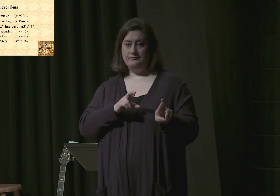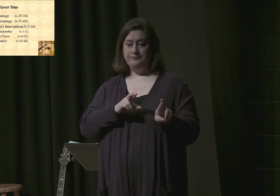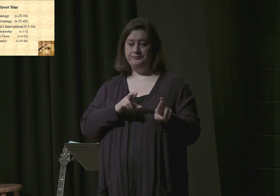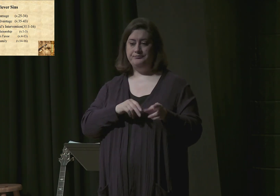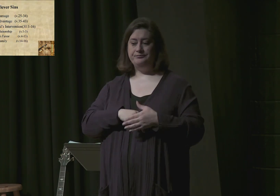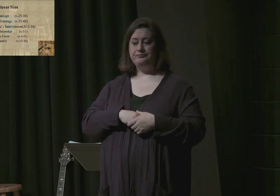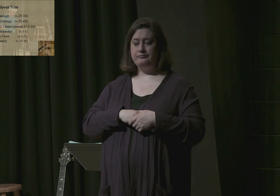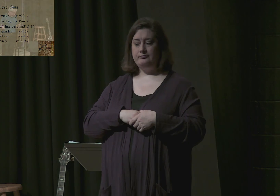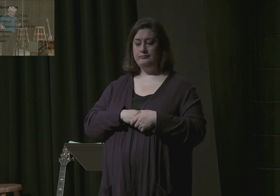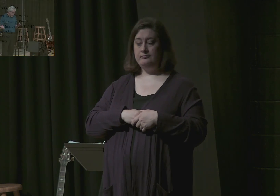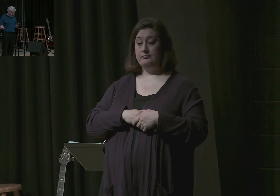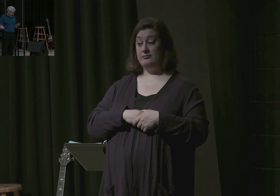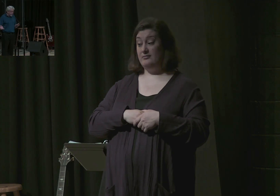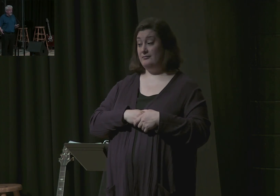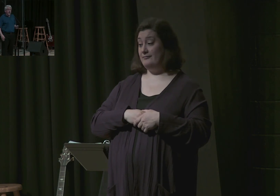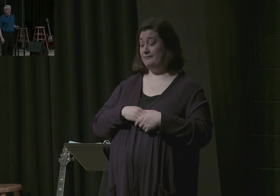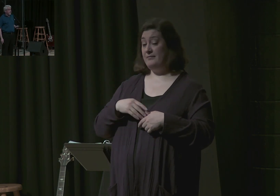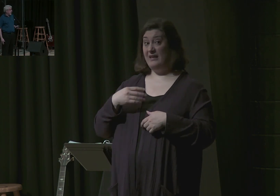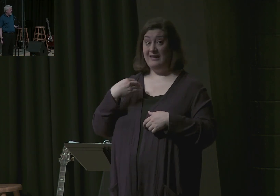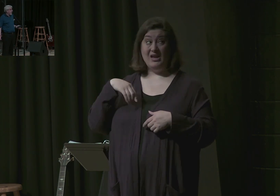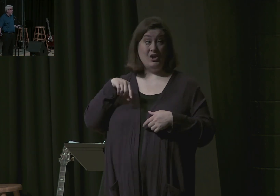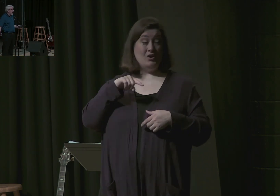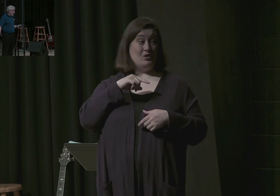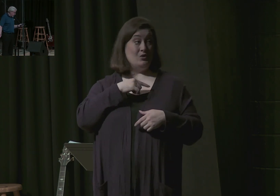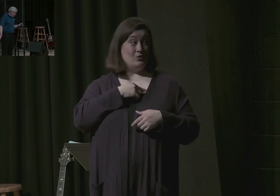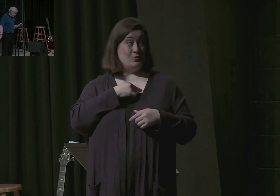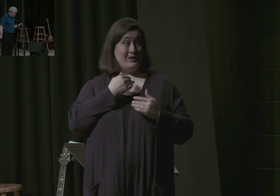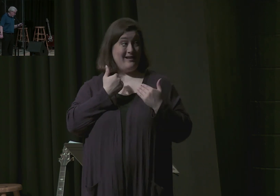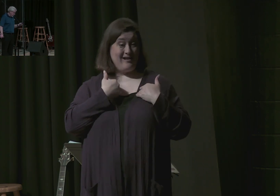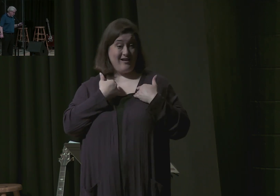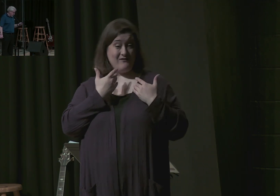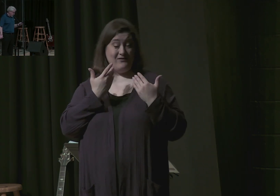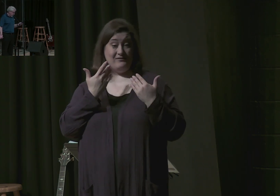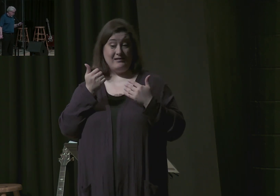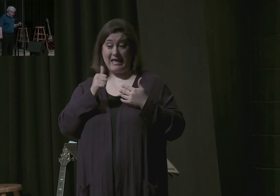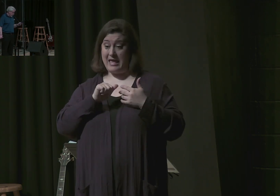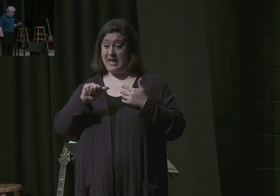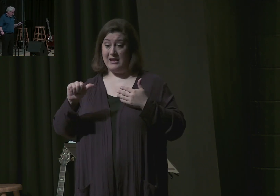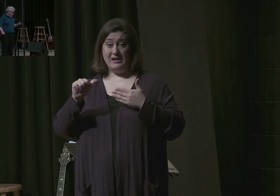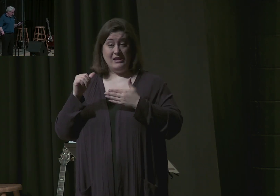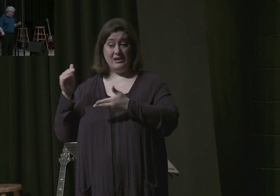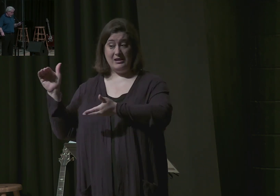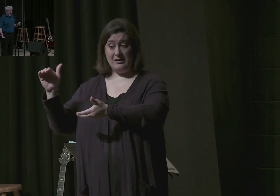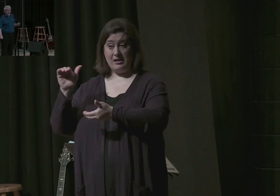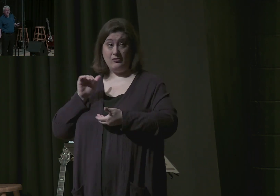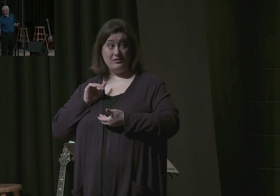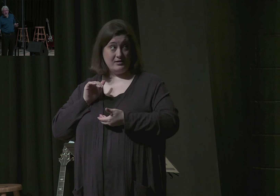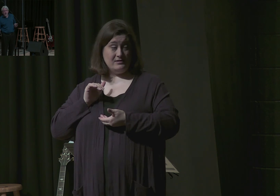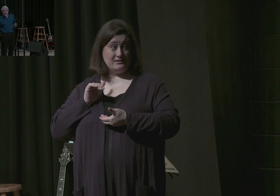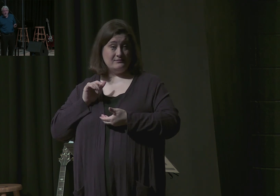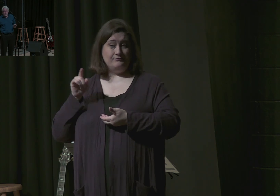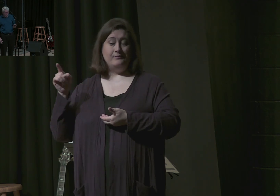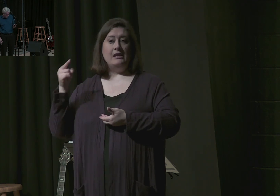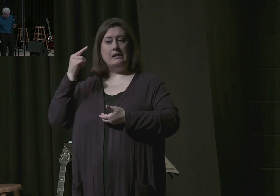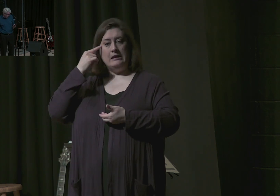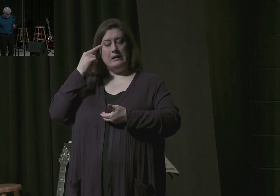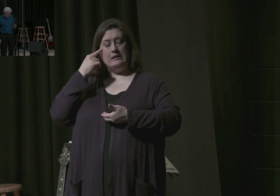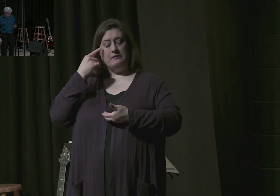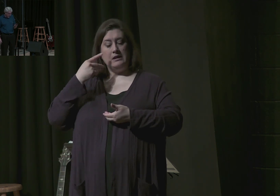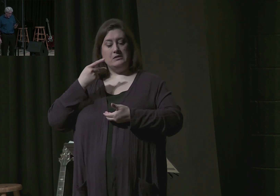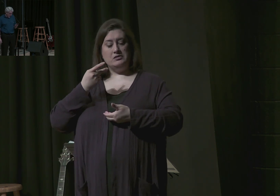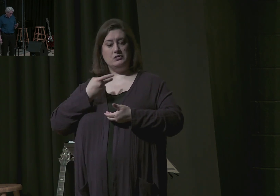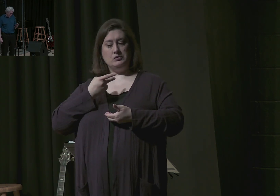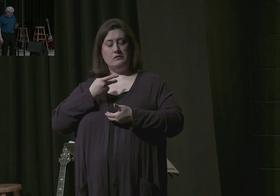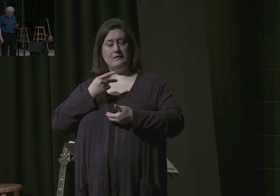is there any portion or inheritance left to us in our father's house? Are we not regarded by him as